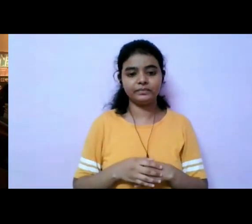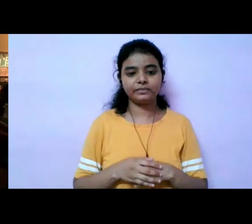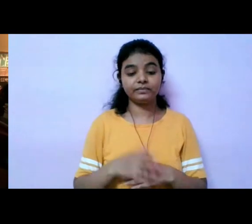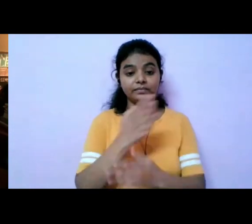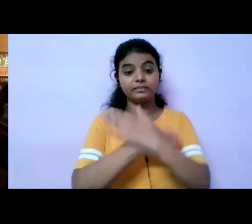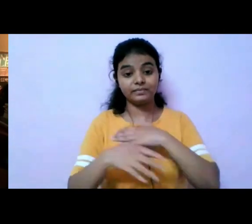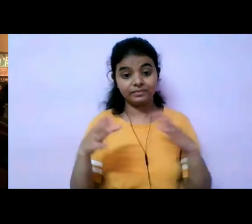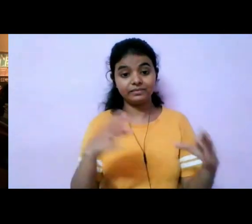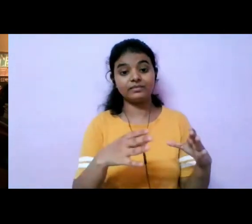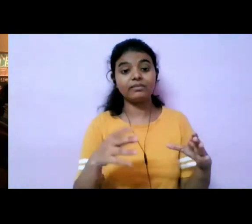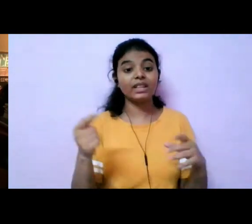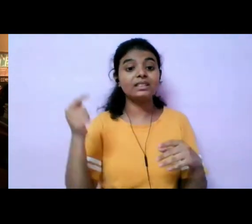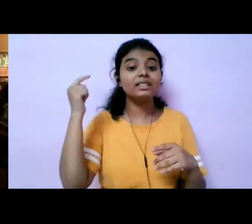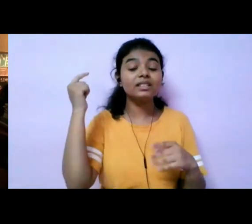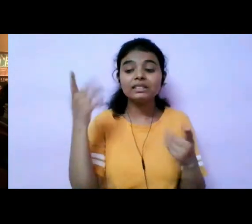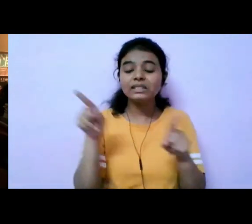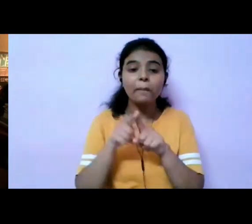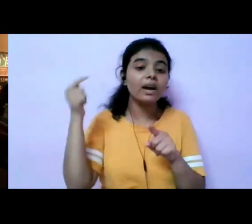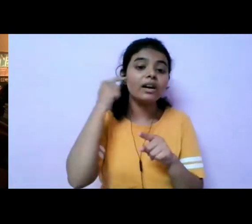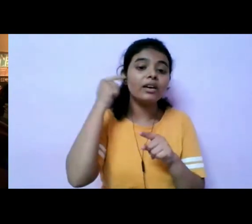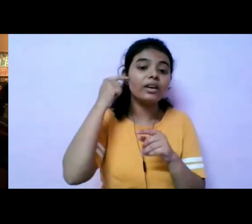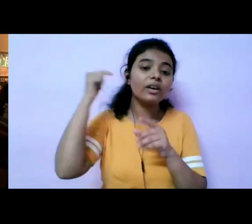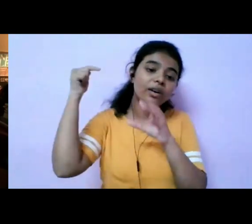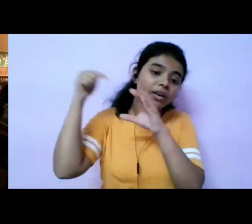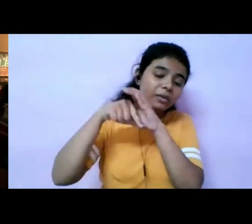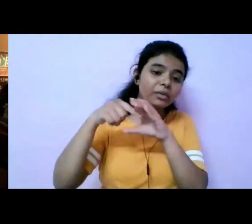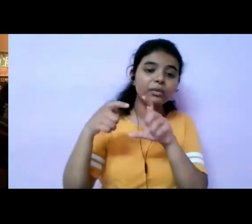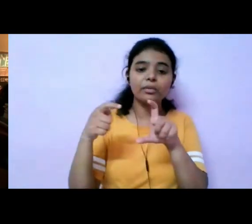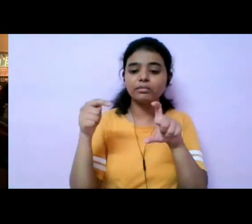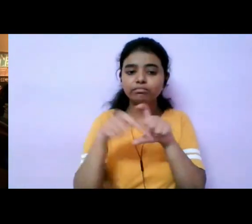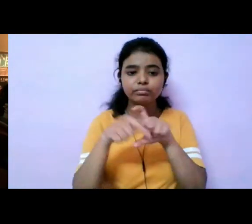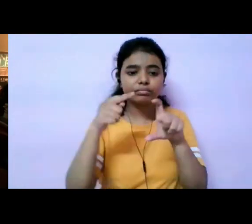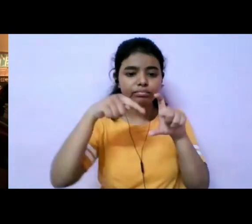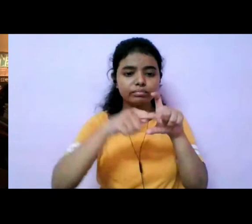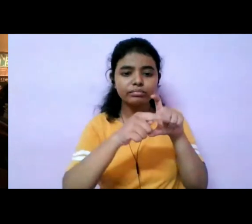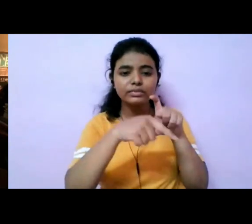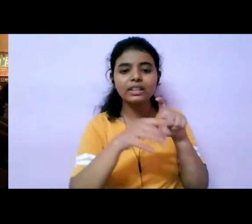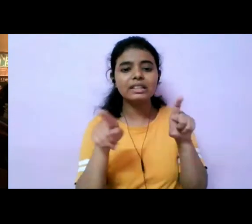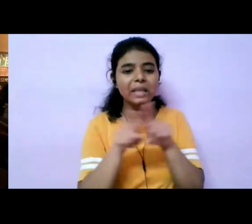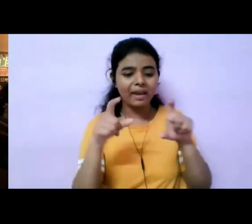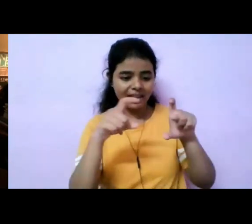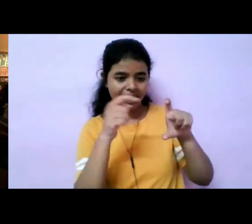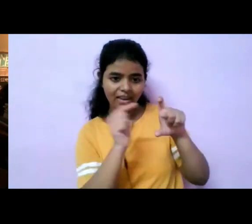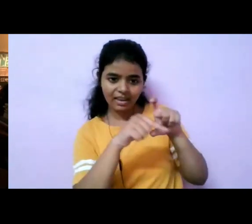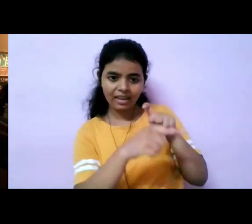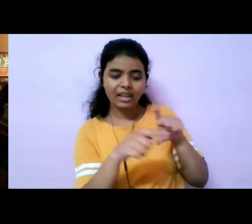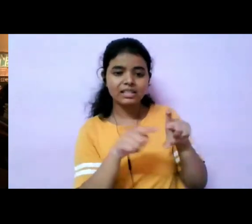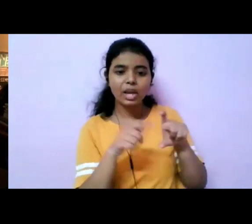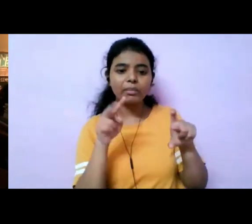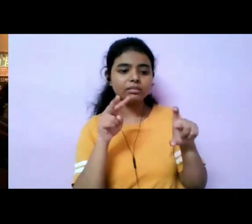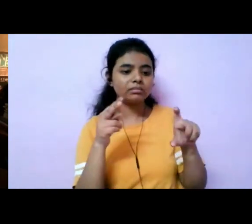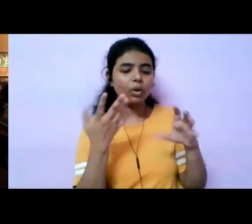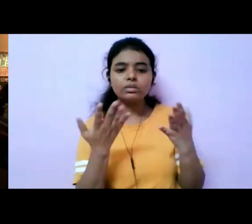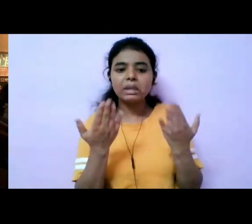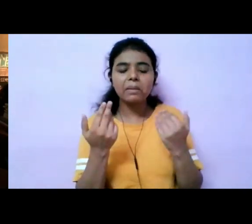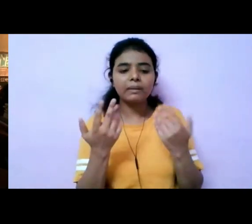Disability is the ear inside the ear, folded and curly, perceptive and inapparent on the common